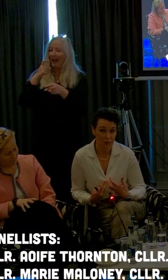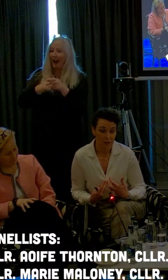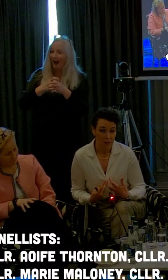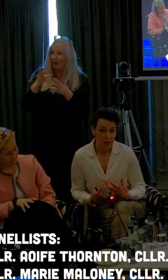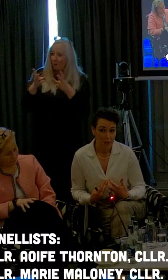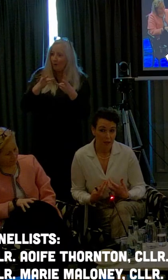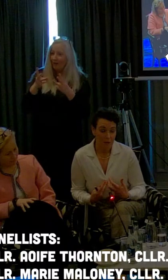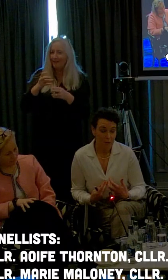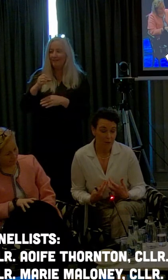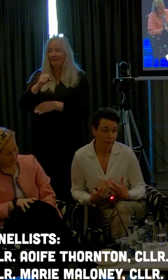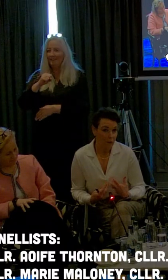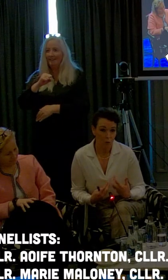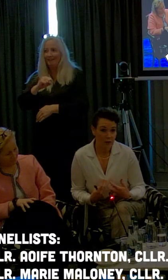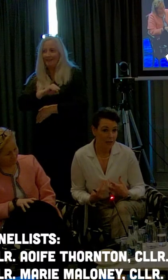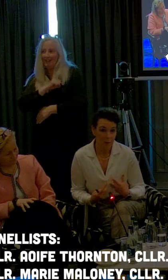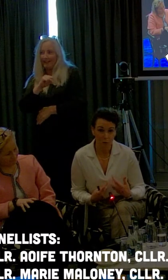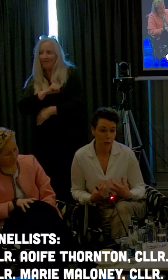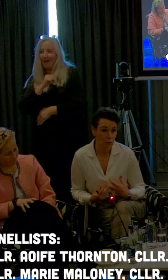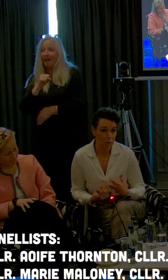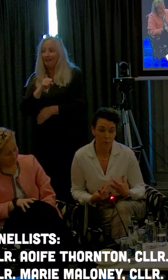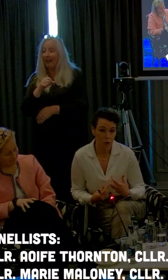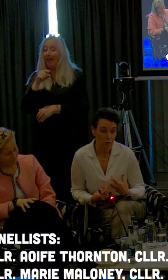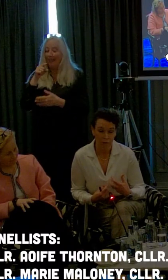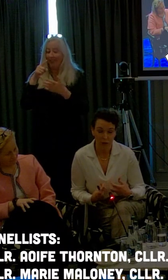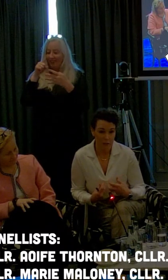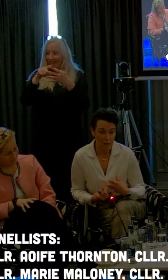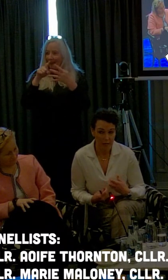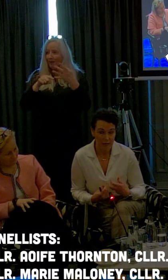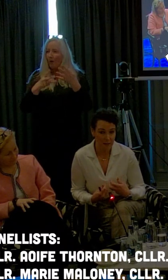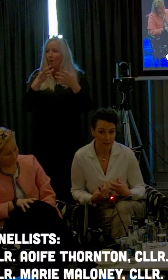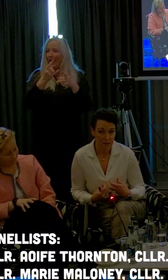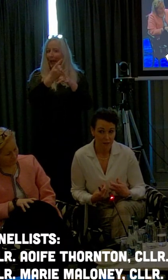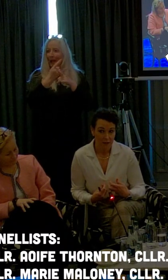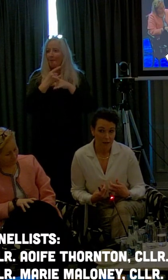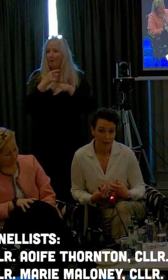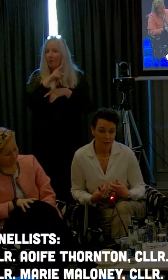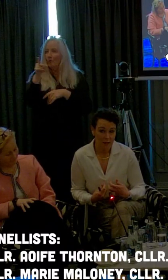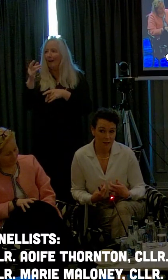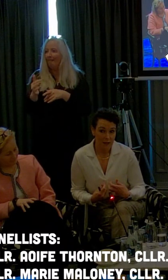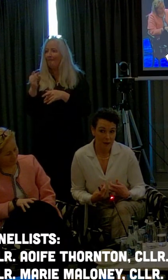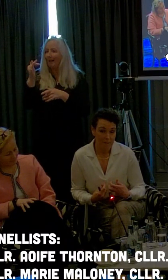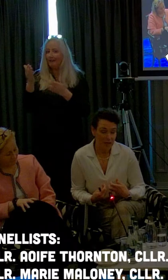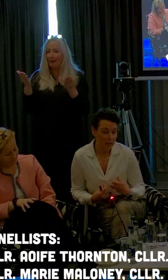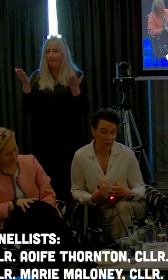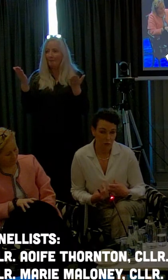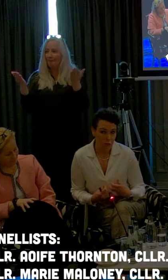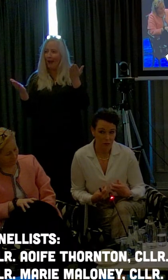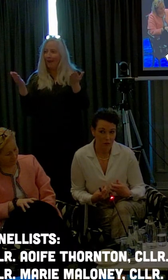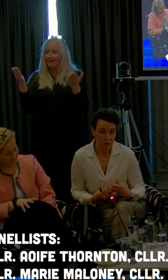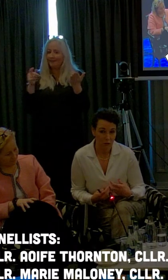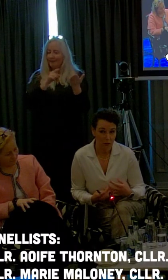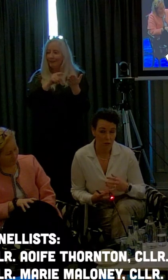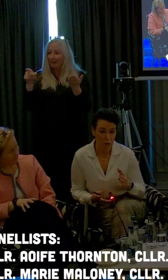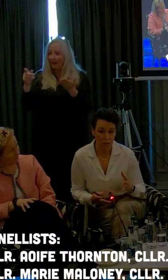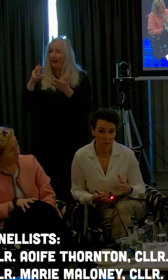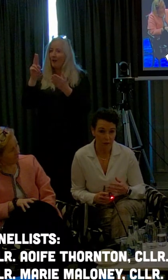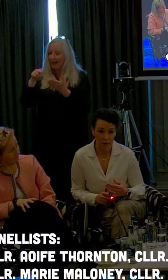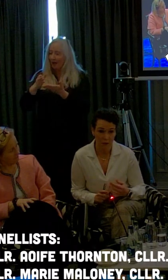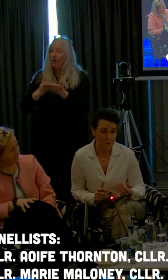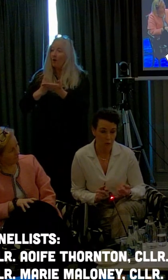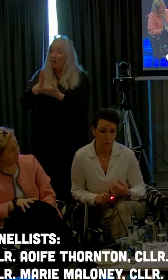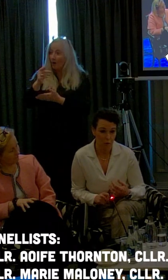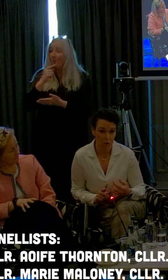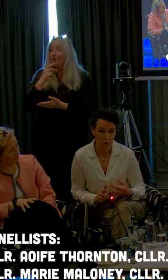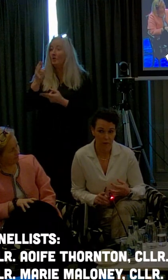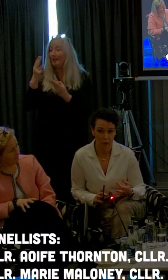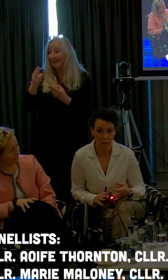fulfillment will help you, you know, find a balance and get through it. So, like, you do need to find a